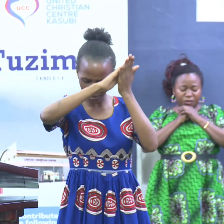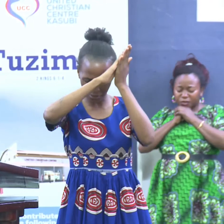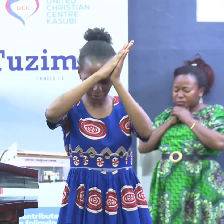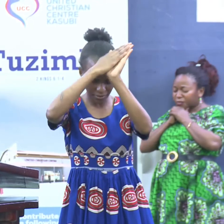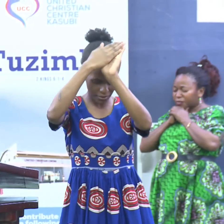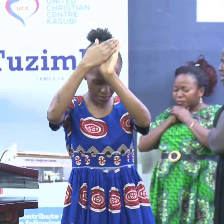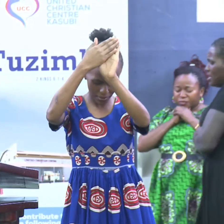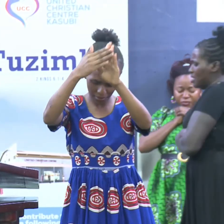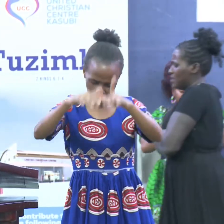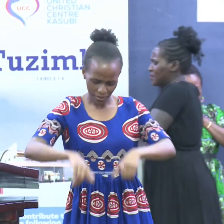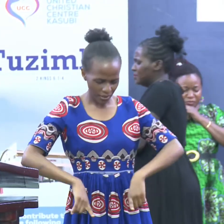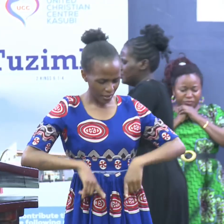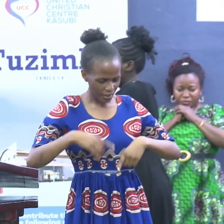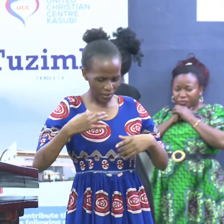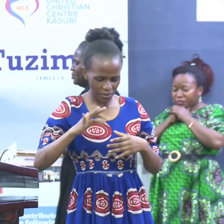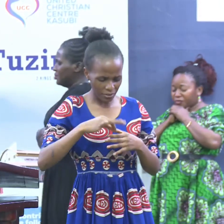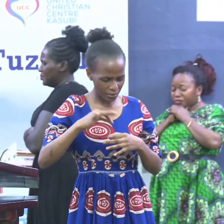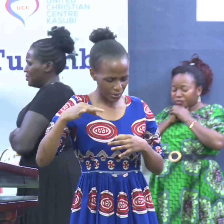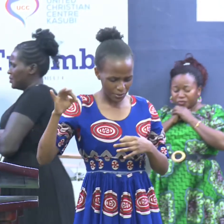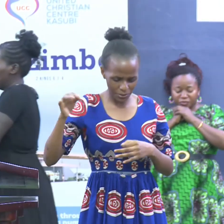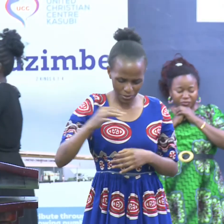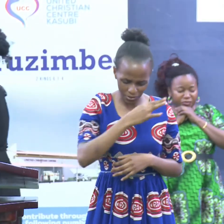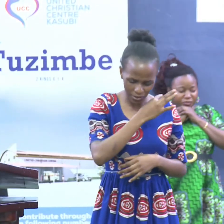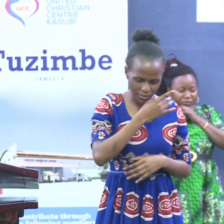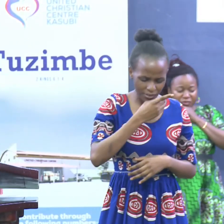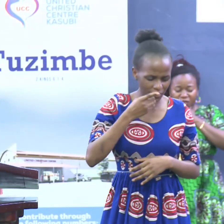Obulamu obw'obukalu obw'omwoyo twala